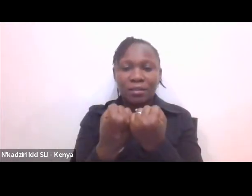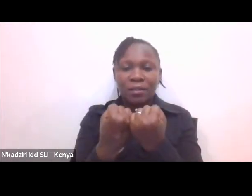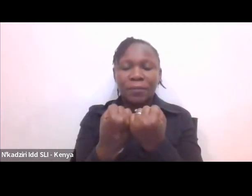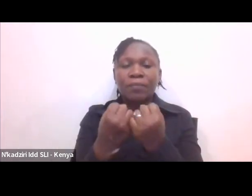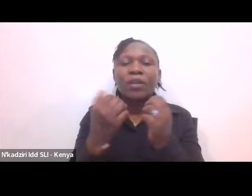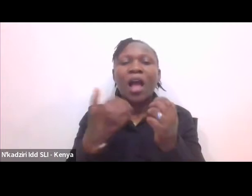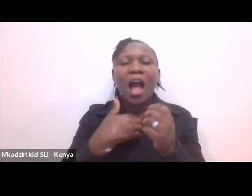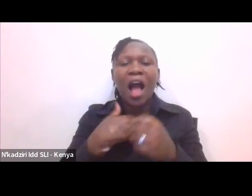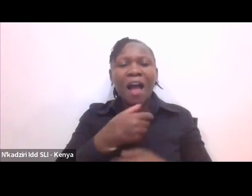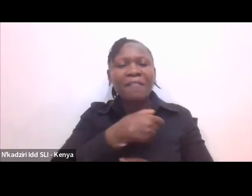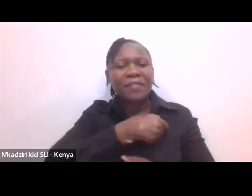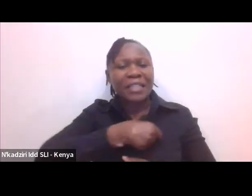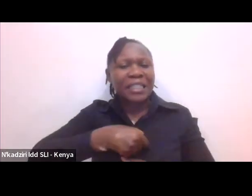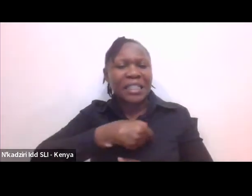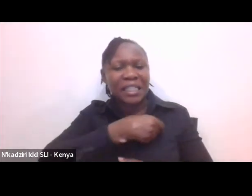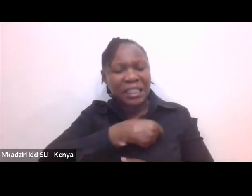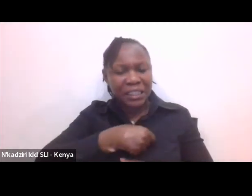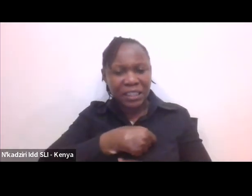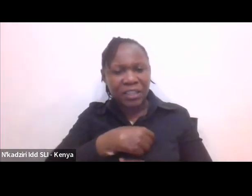dignity, worth.